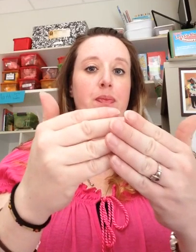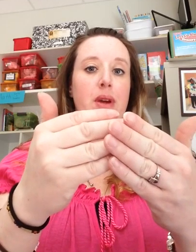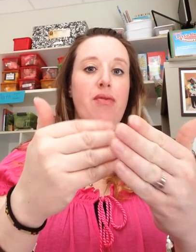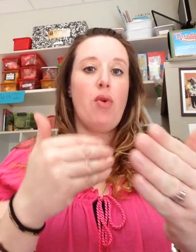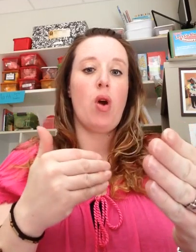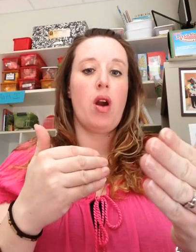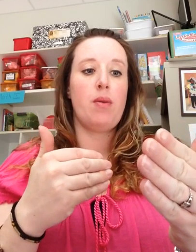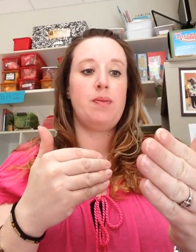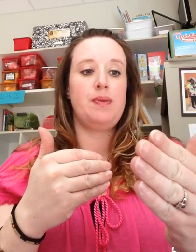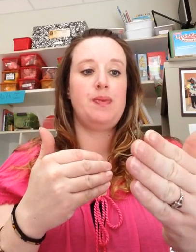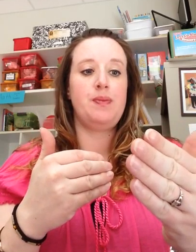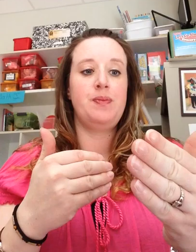before.